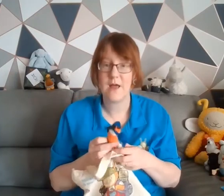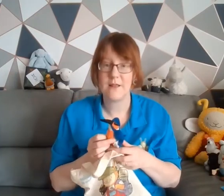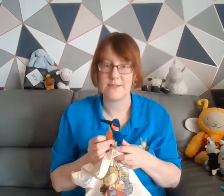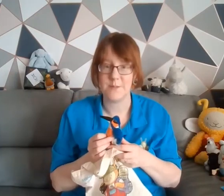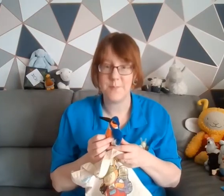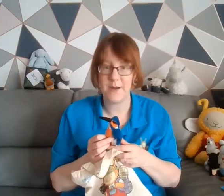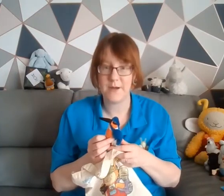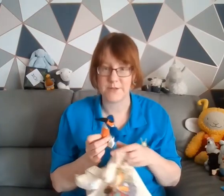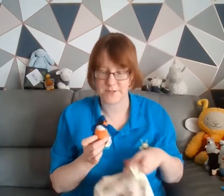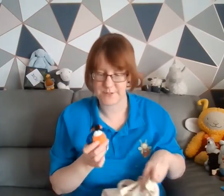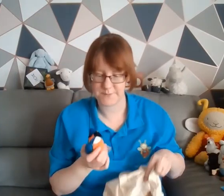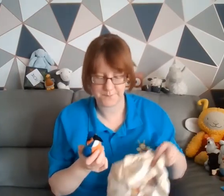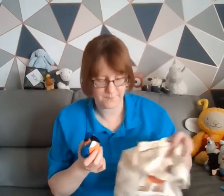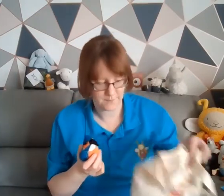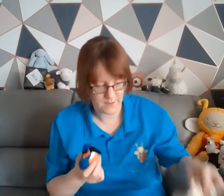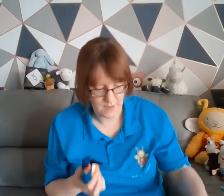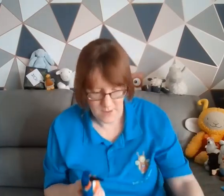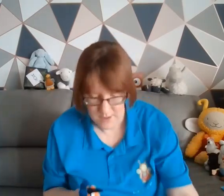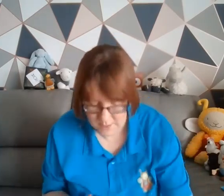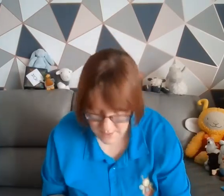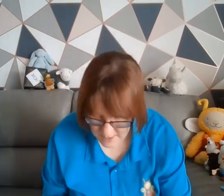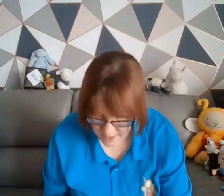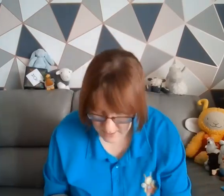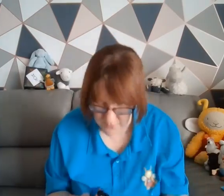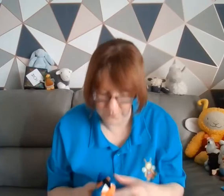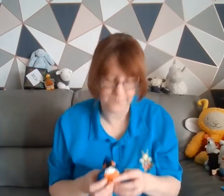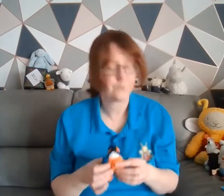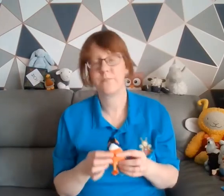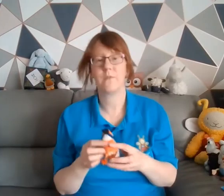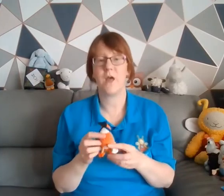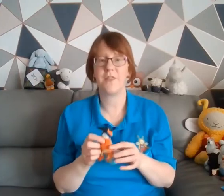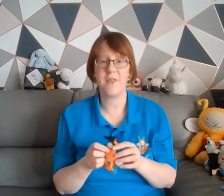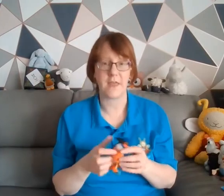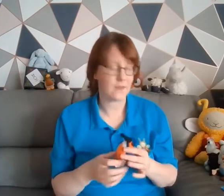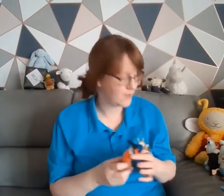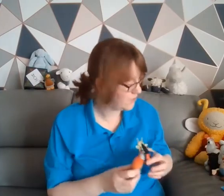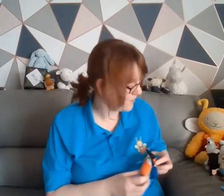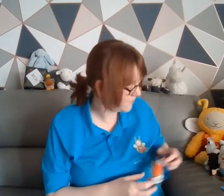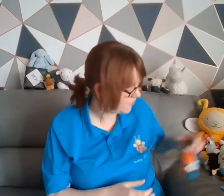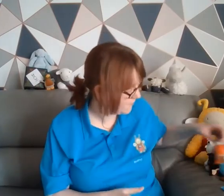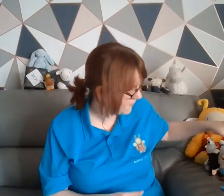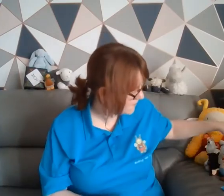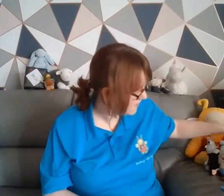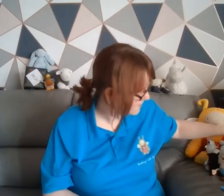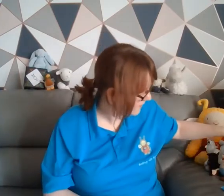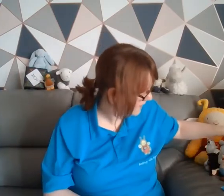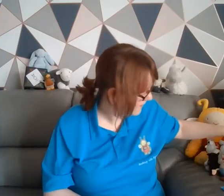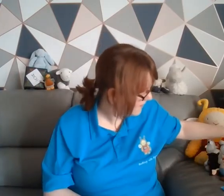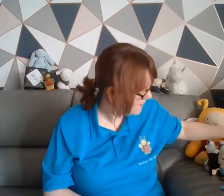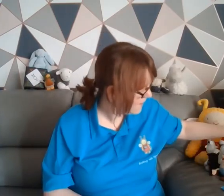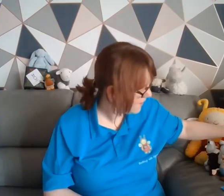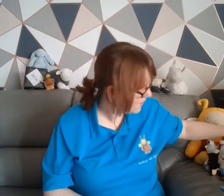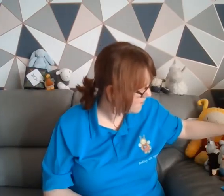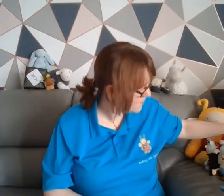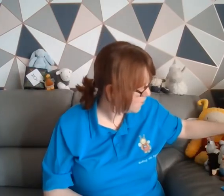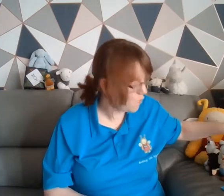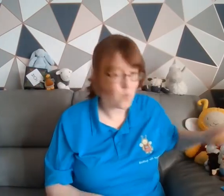A little bird. Now, I think we should have two birds actually, because